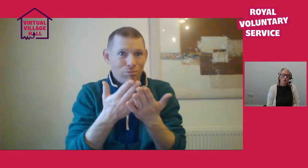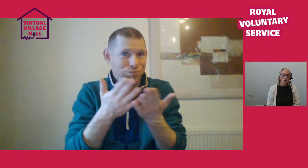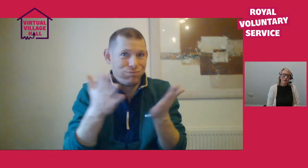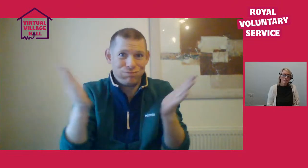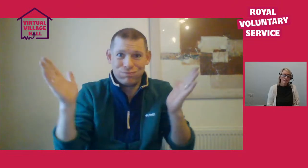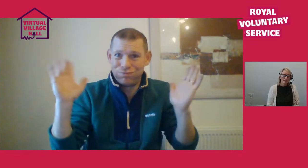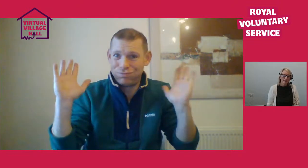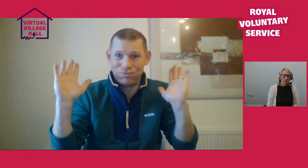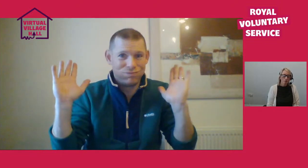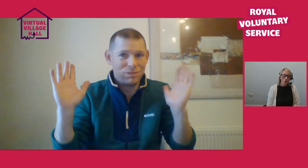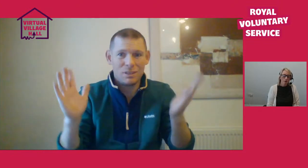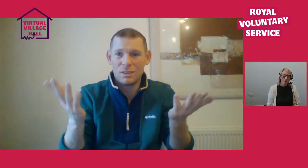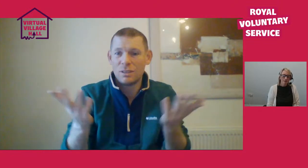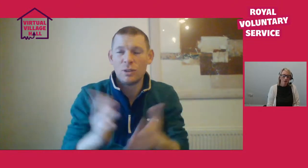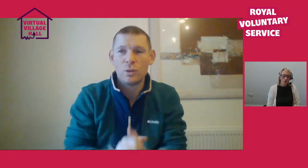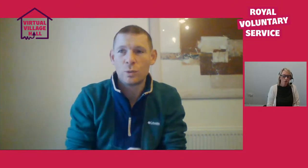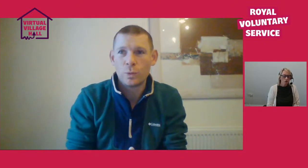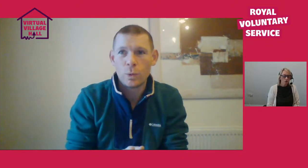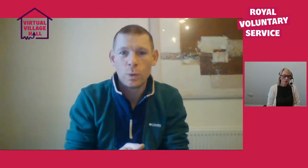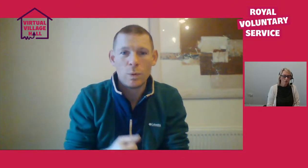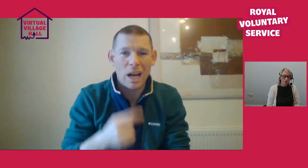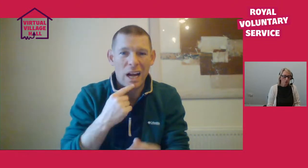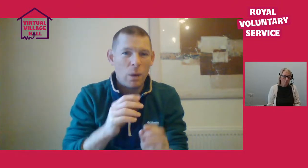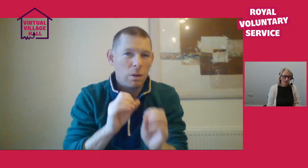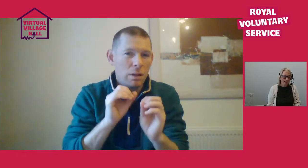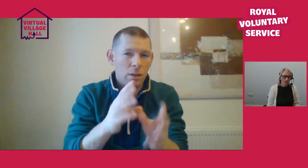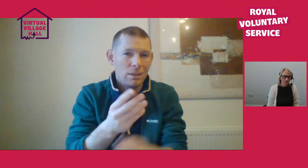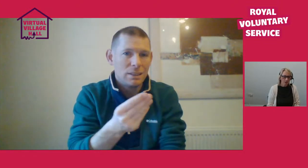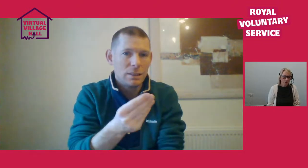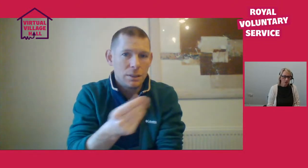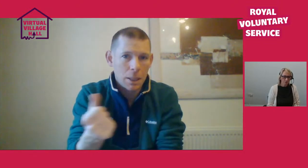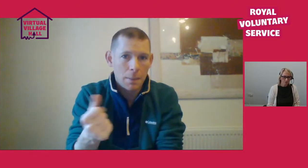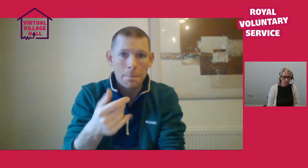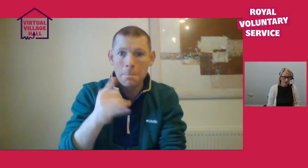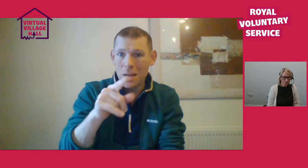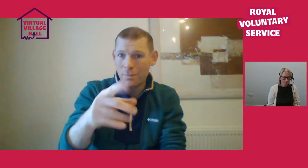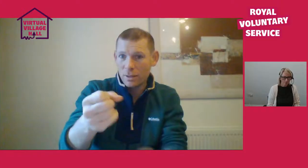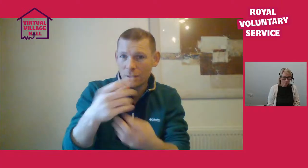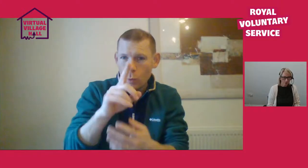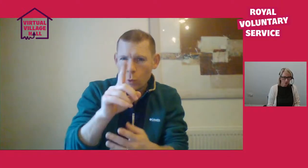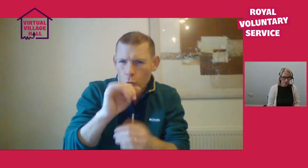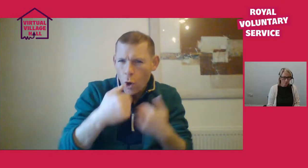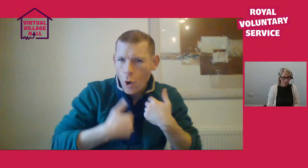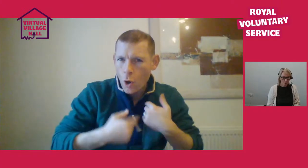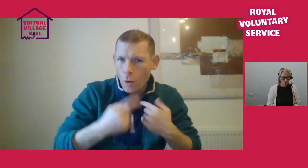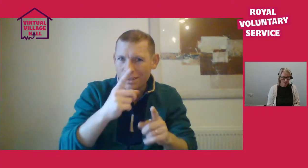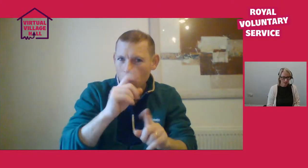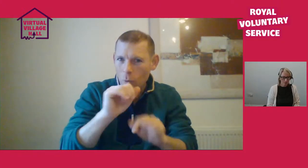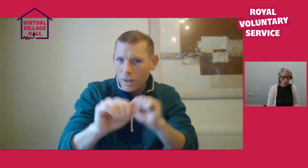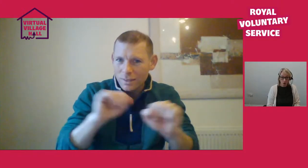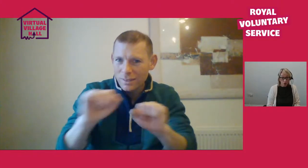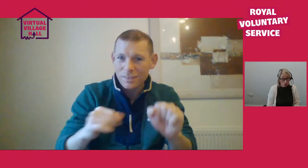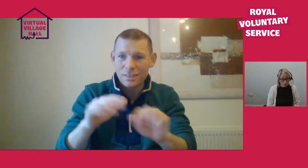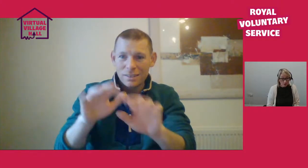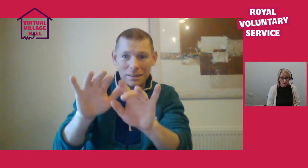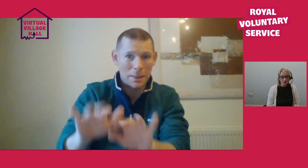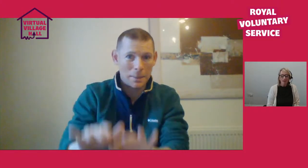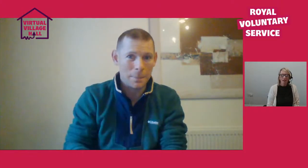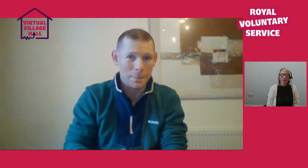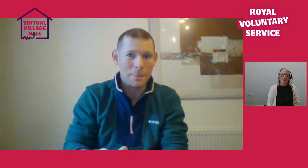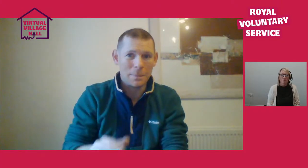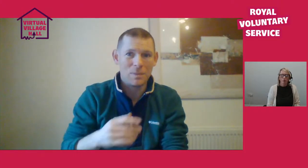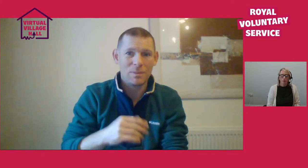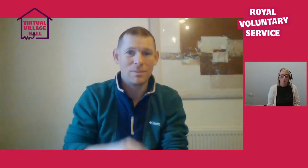Okay, so let's see some hobbies. Now, there's loads of different hobbies I could teach you. I'll give you a few, and then maybe you can tell me what your hobbies